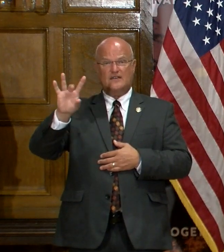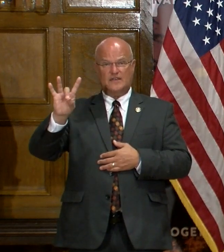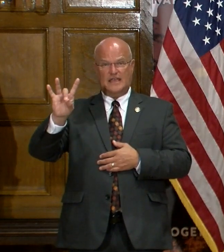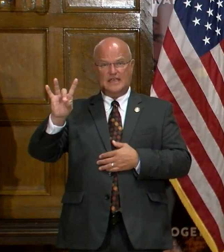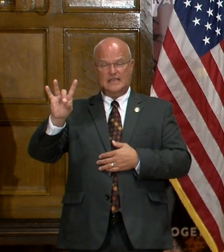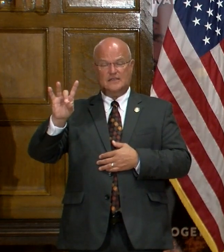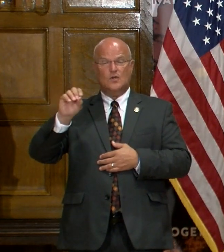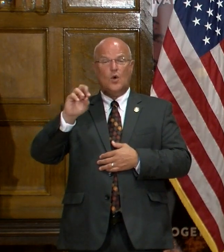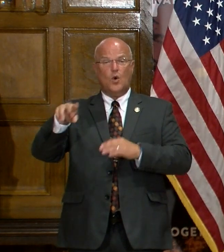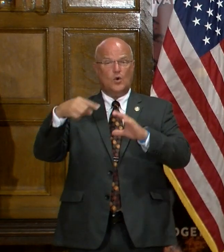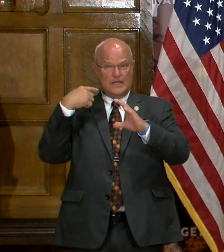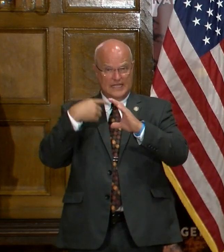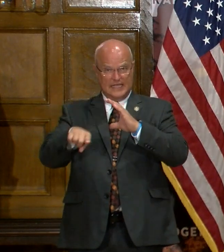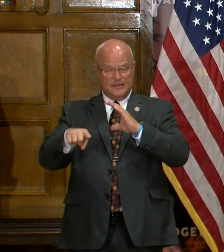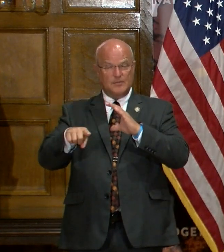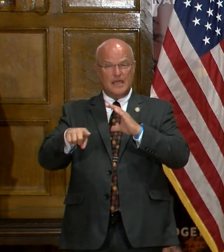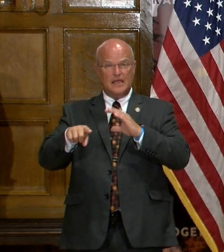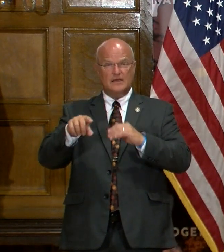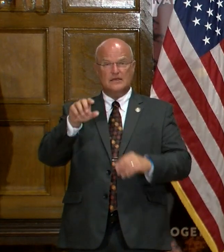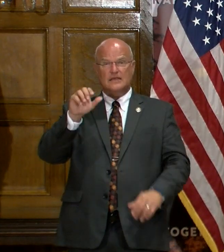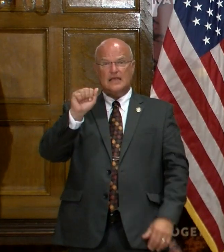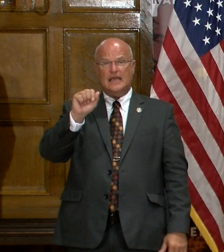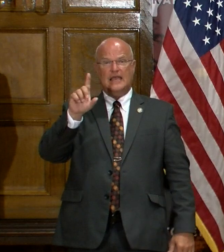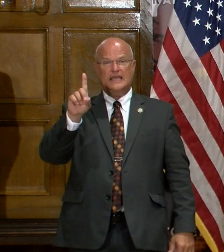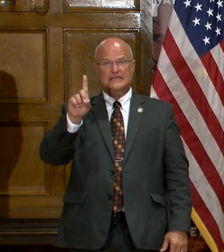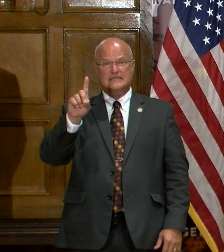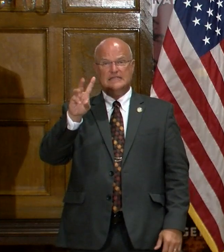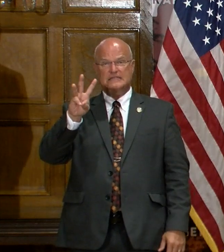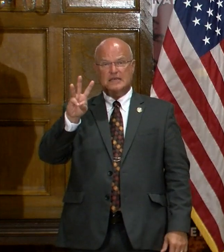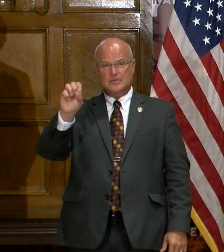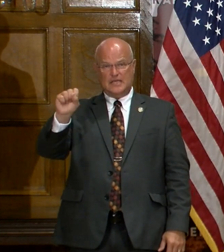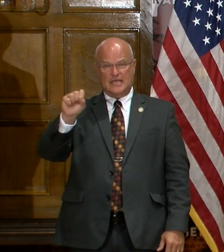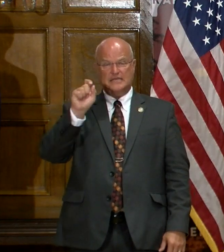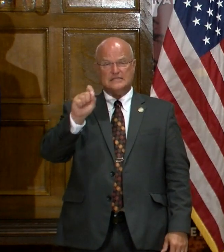501-682-1058, or you can email at